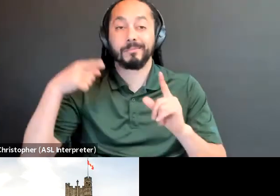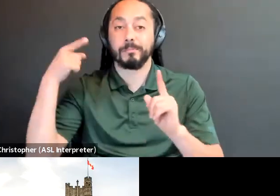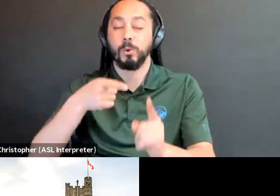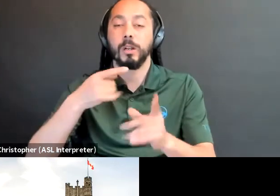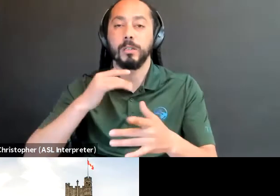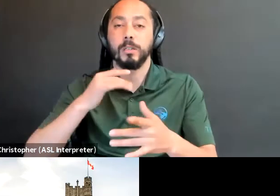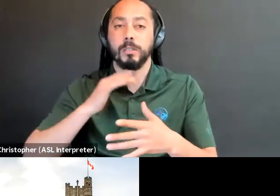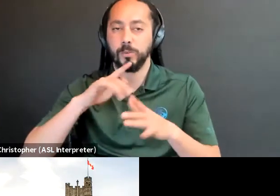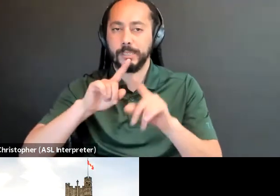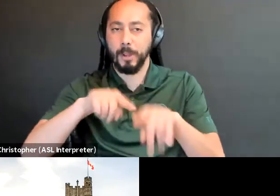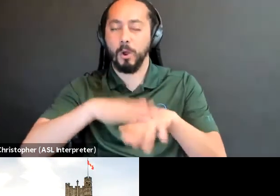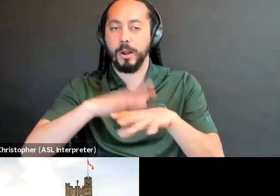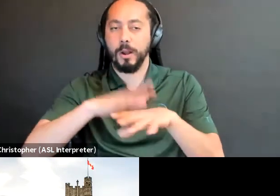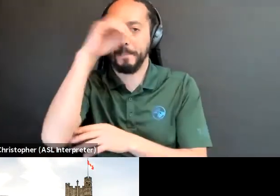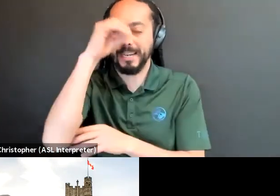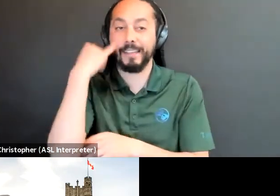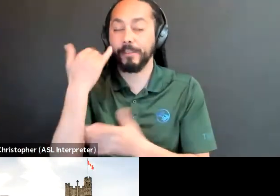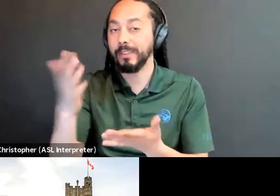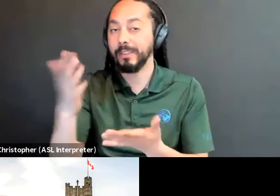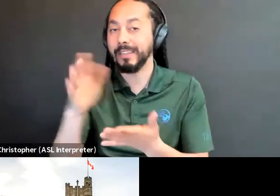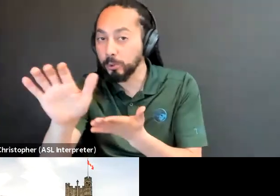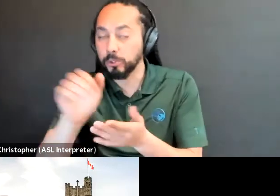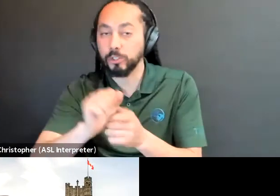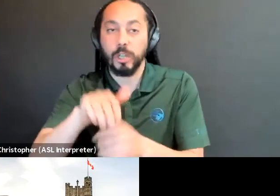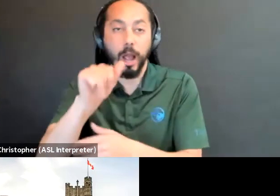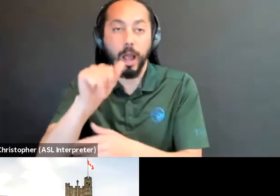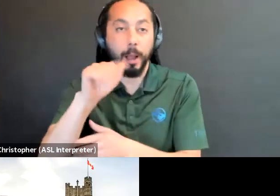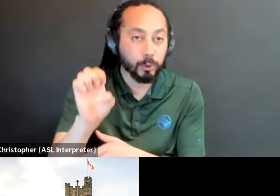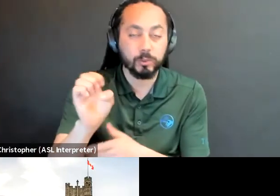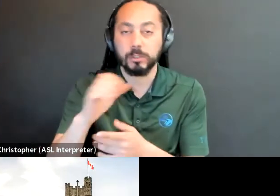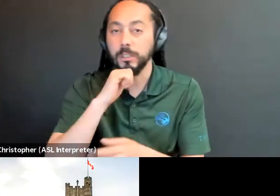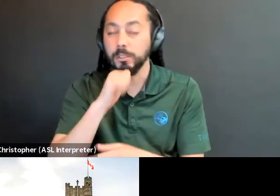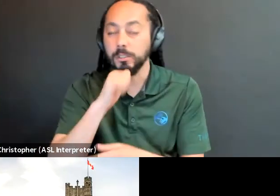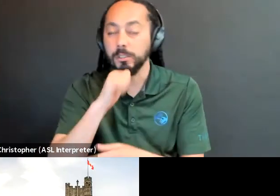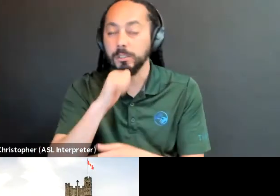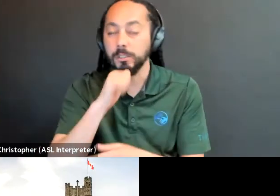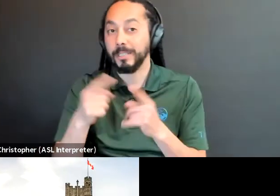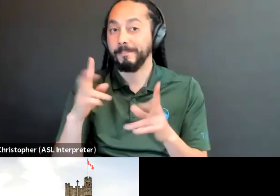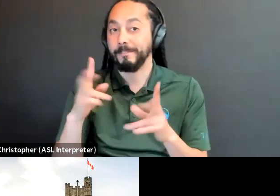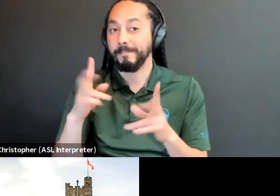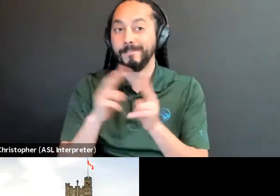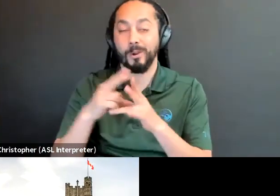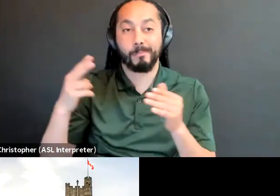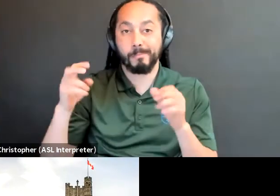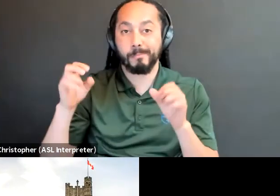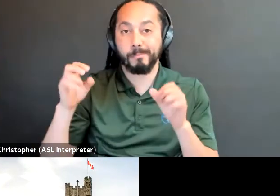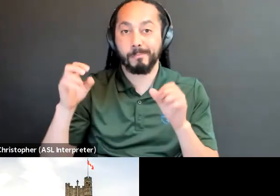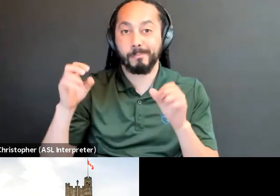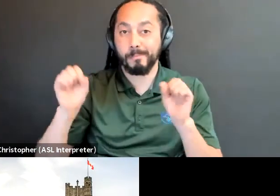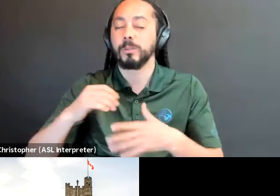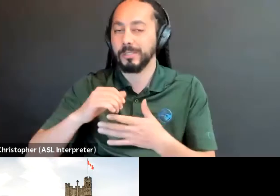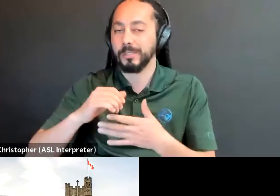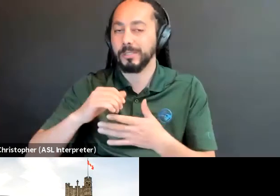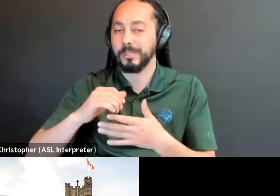they're abuse or not, or alienation or not. And it is very possible that some of those cases, there were allegations of abuse or alienation that